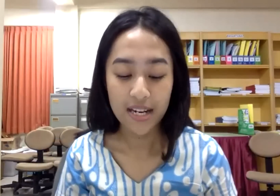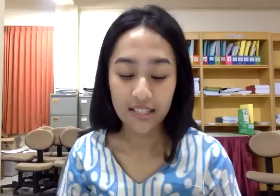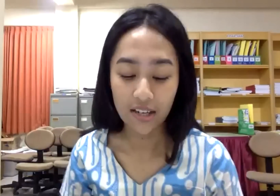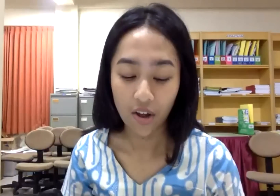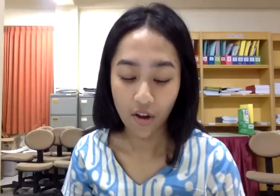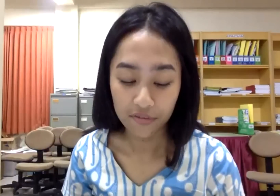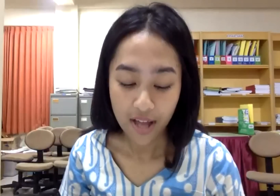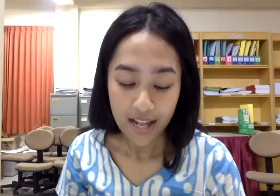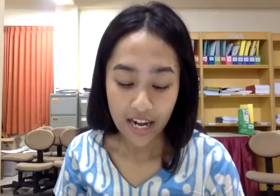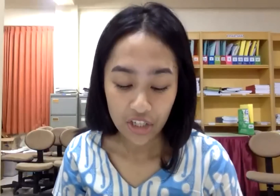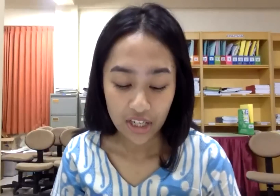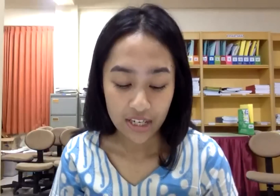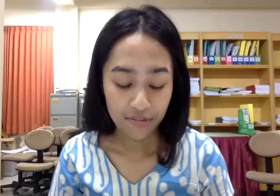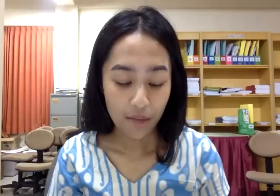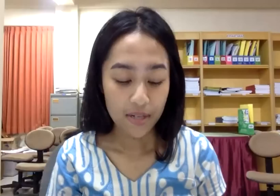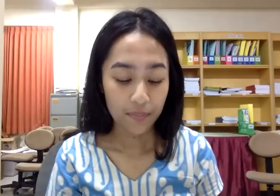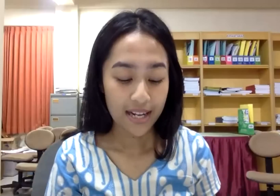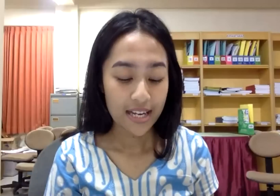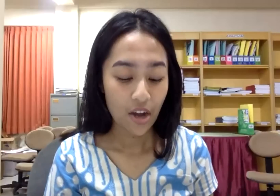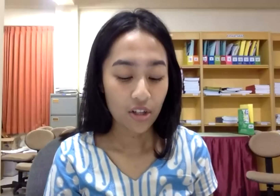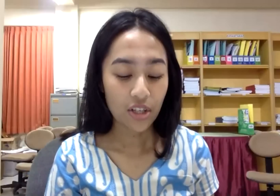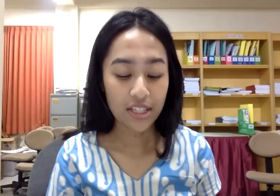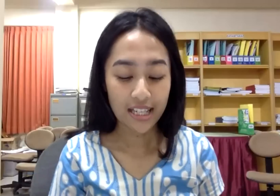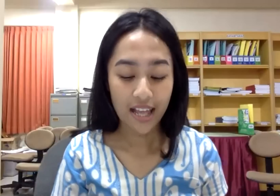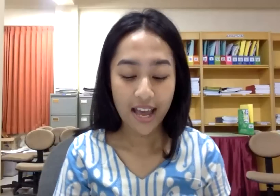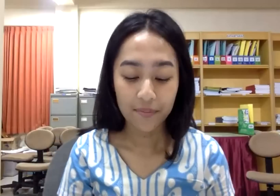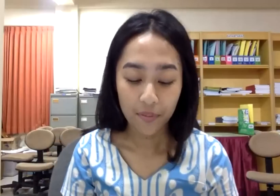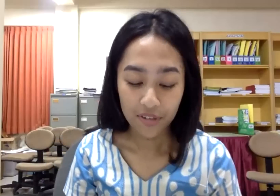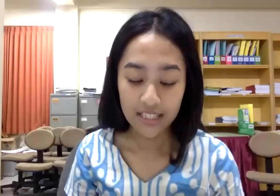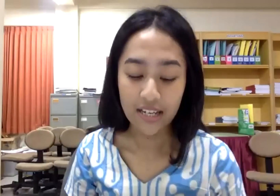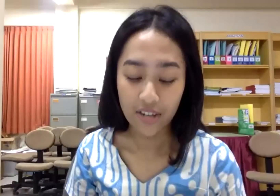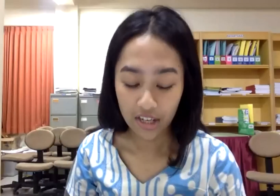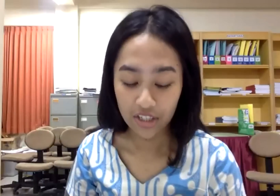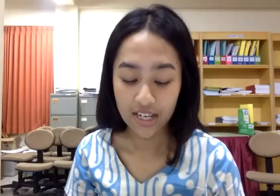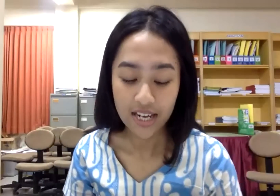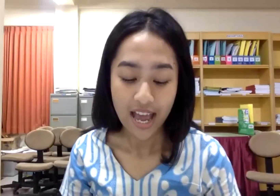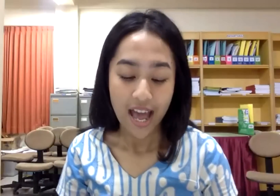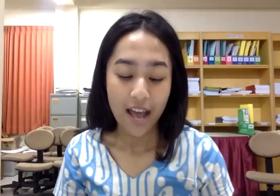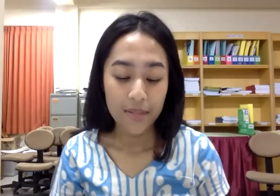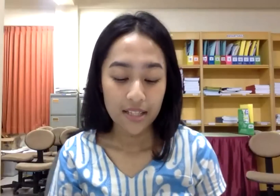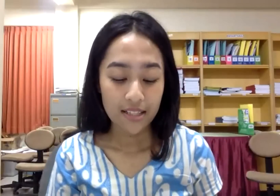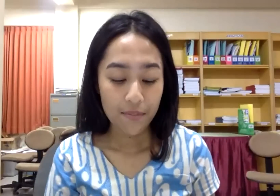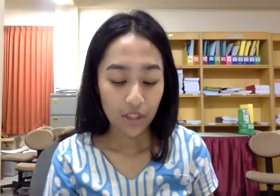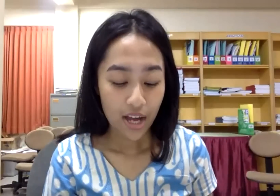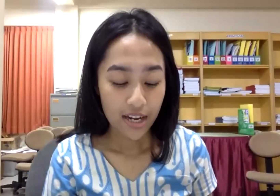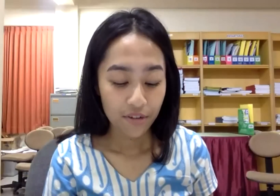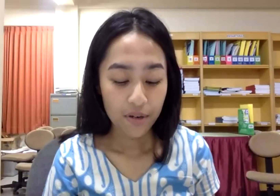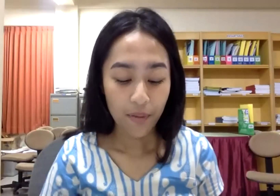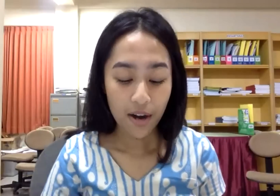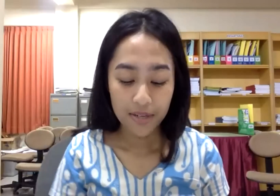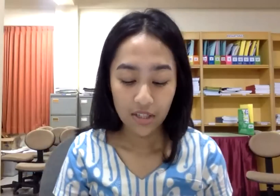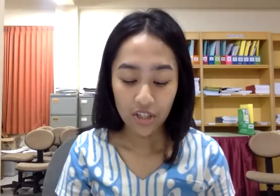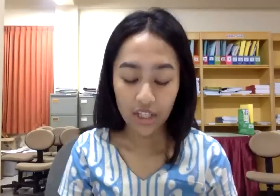to Minister of National Development Planning on Social and Poverty Reduction, and Mr. Slamet Tohari